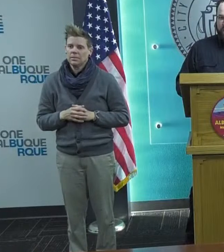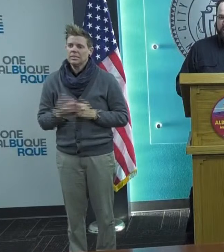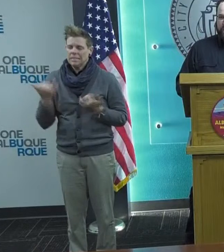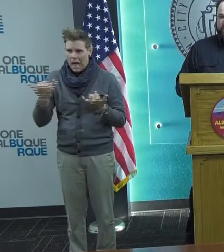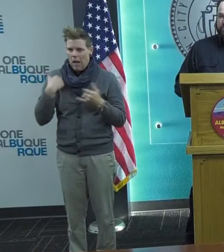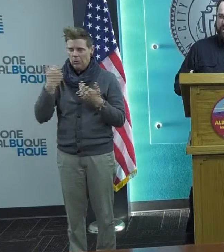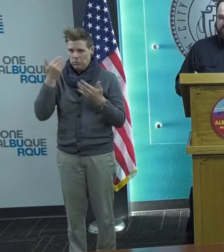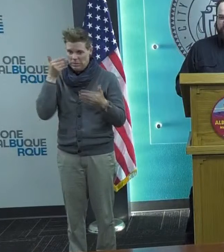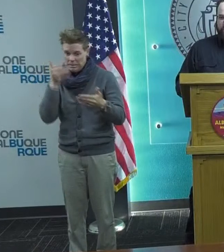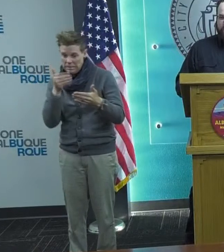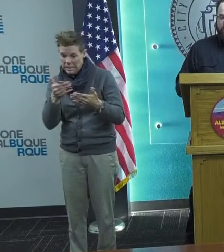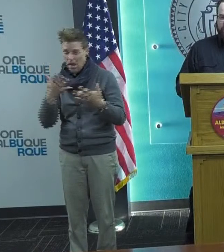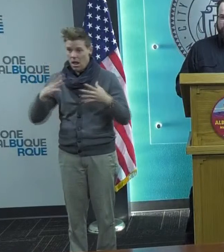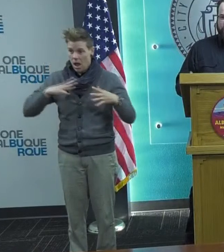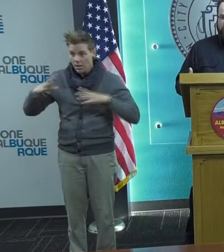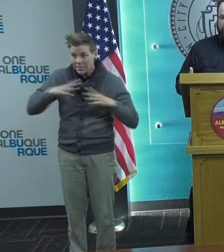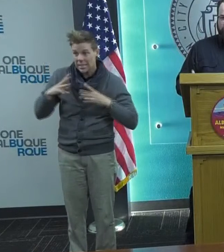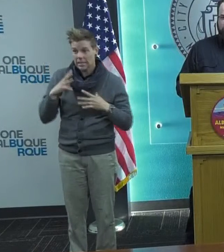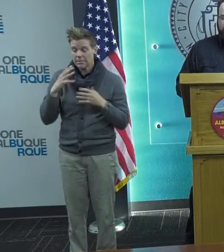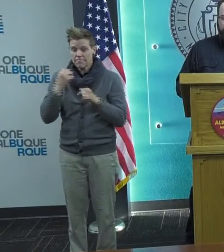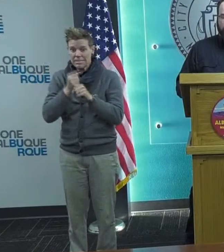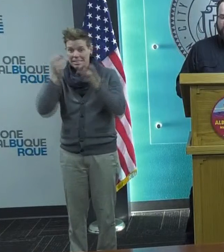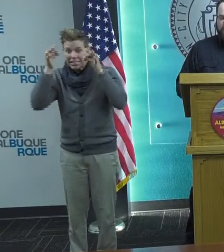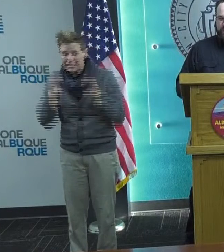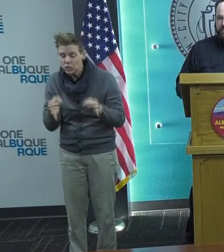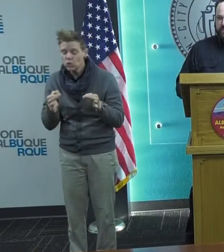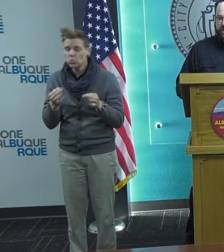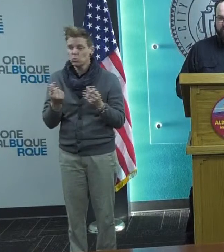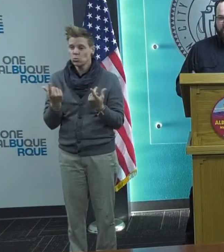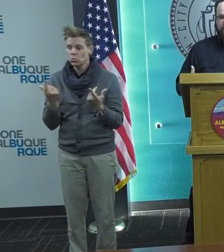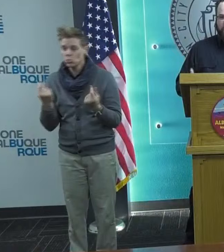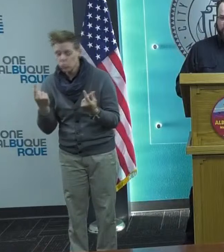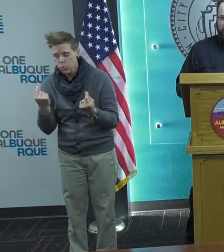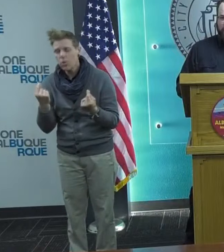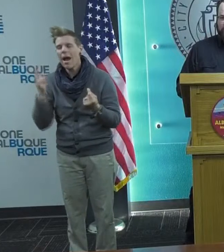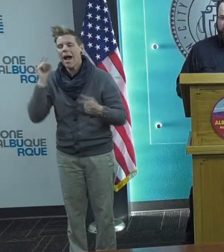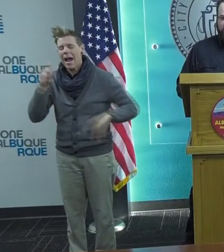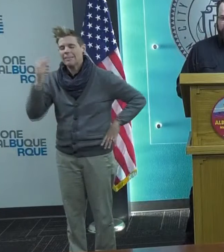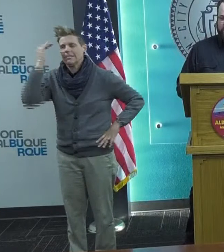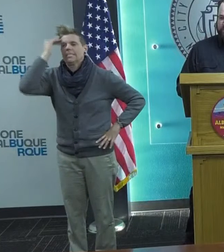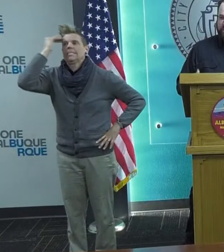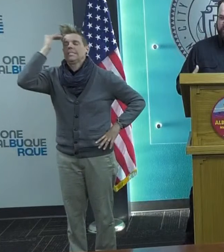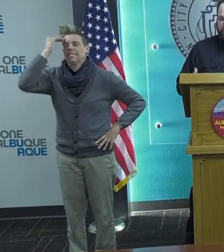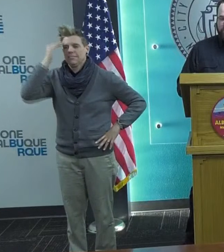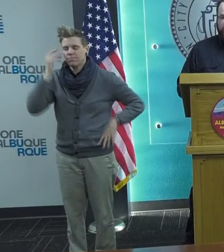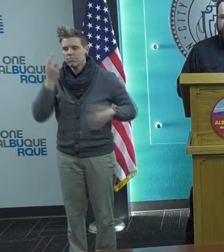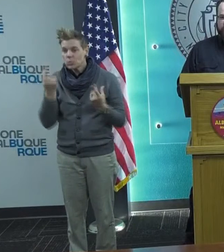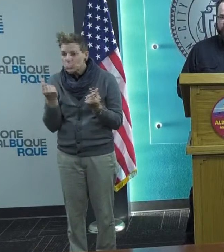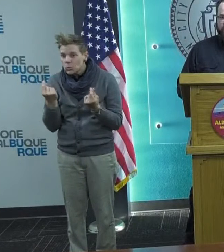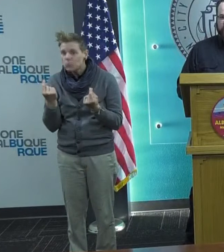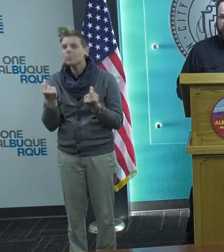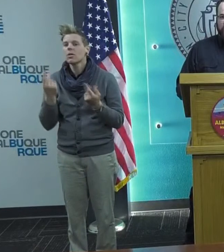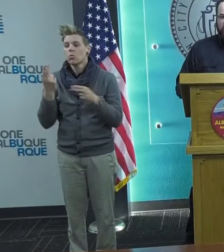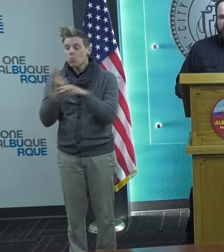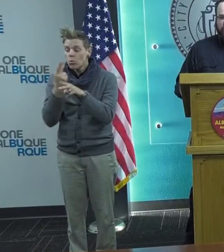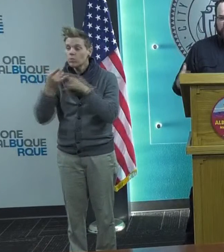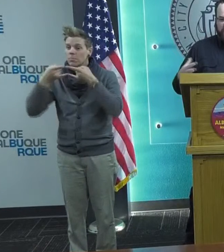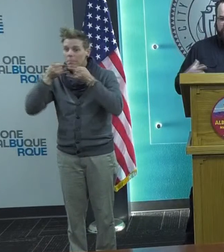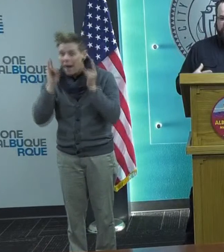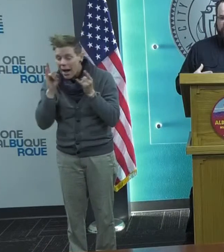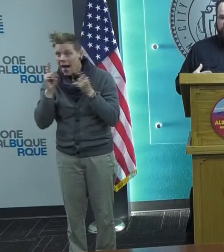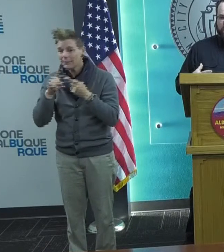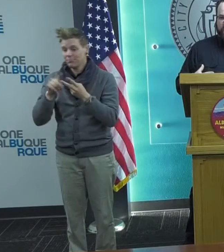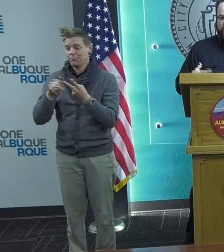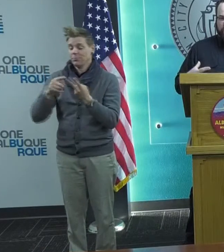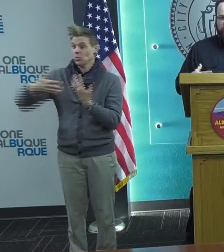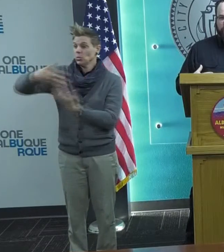plan for holidays and plan for the winter months, we need to be even more conscientious than ever about wearing a mask at all times, socially distancing. It's